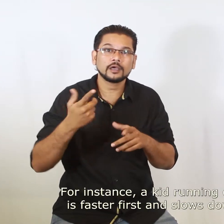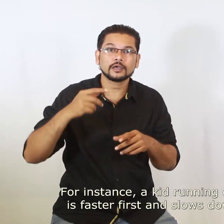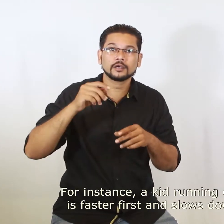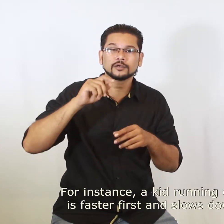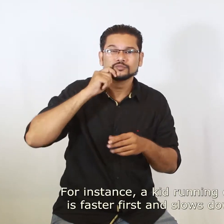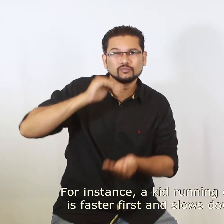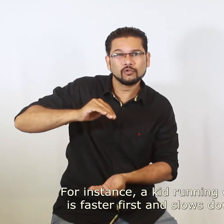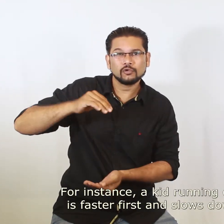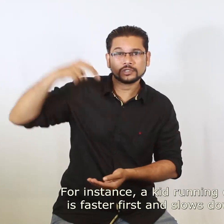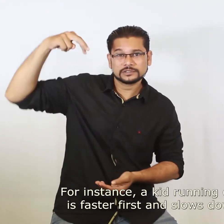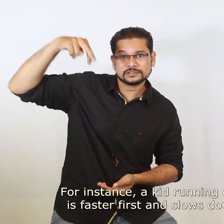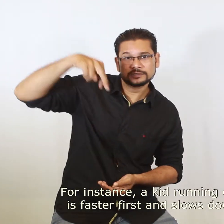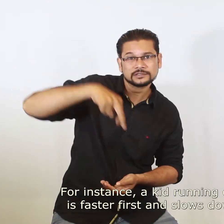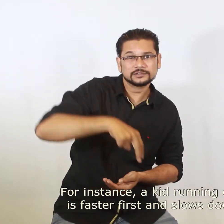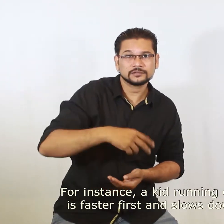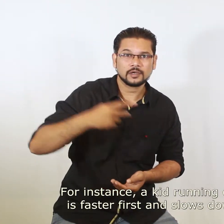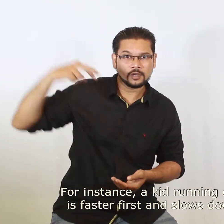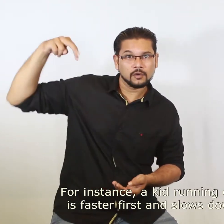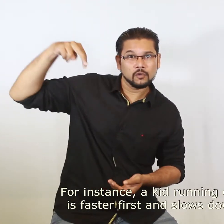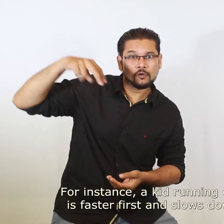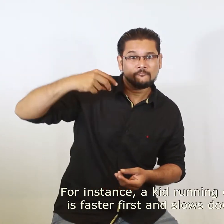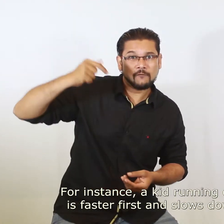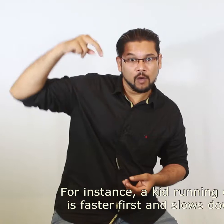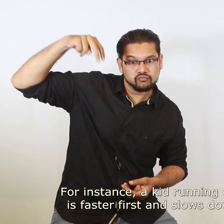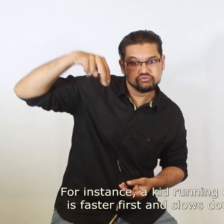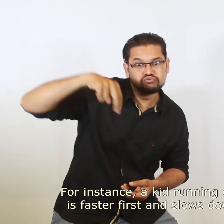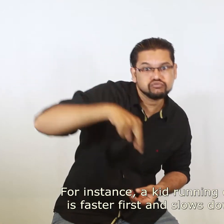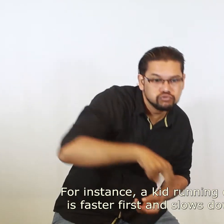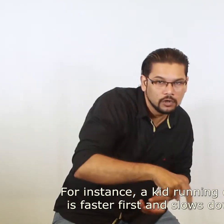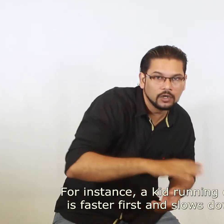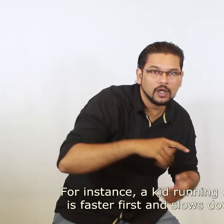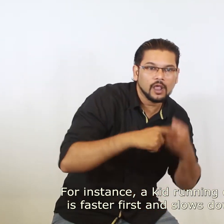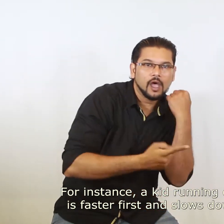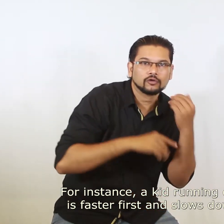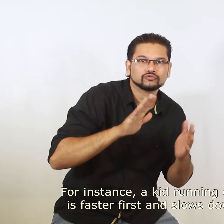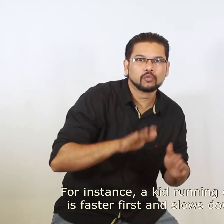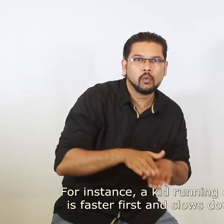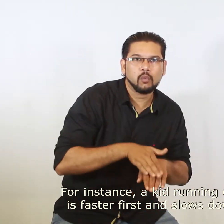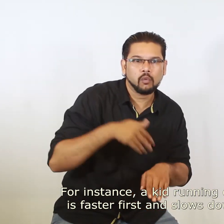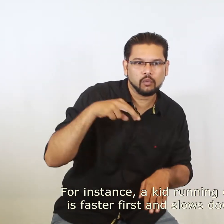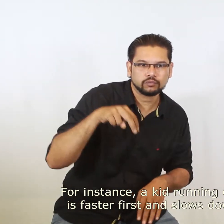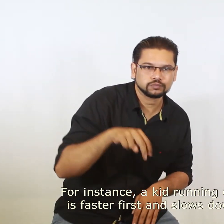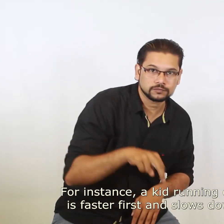For instance, a kid running down the stairs is faster first and slows down at the end.